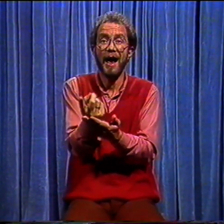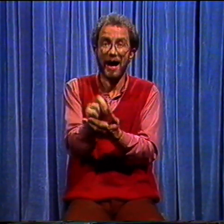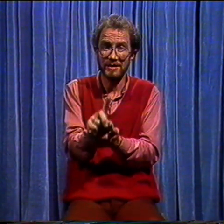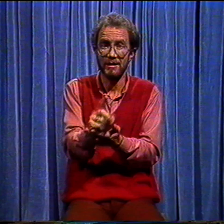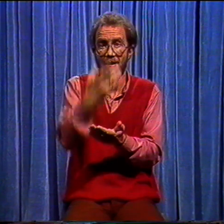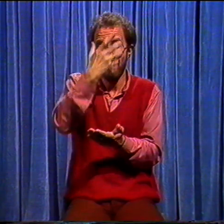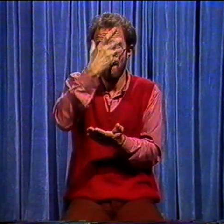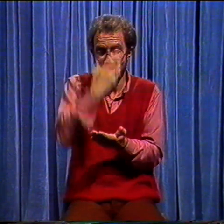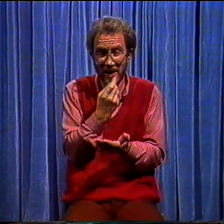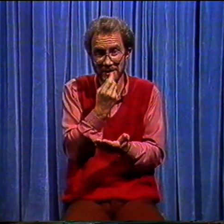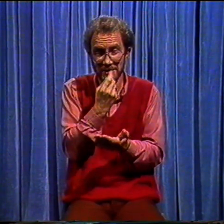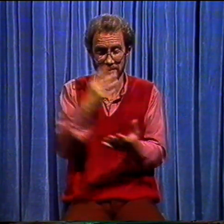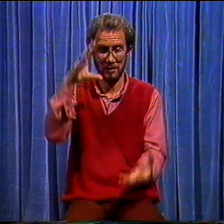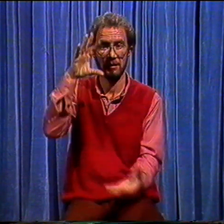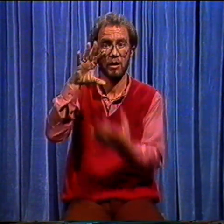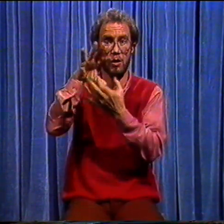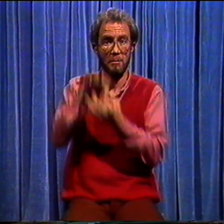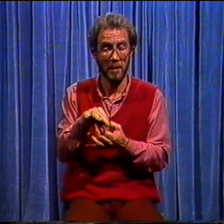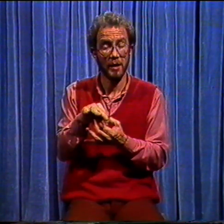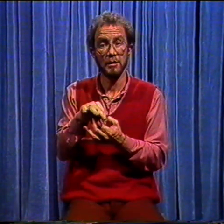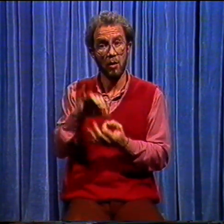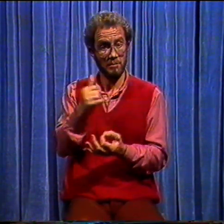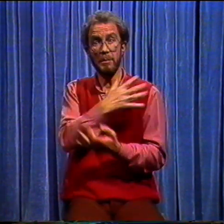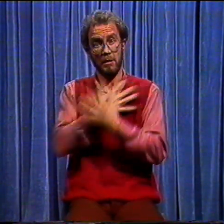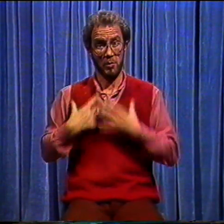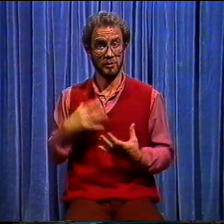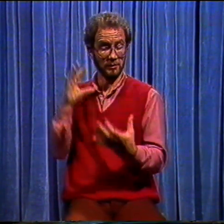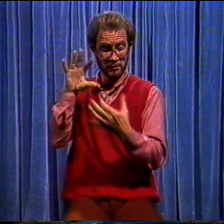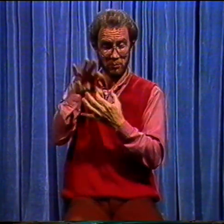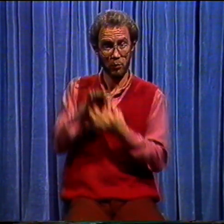both the hands and the face combined.